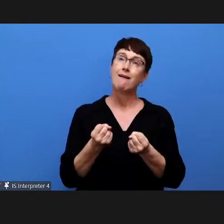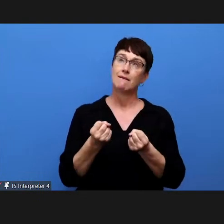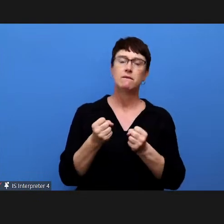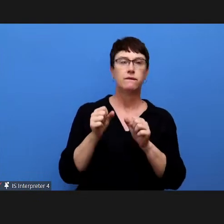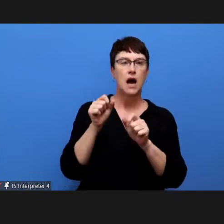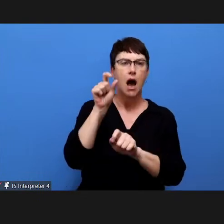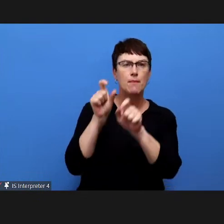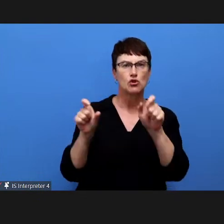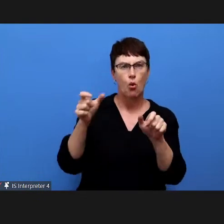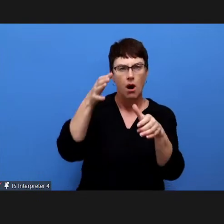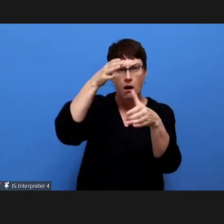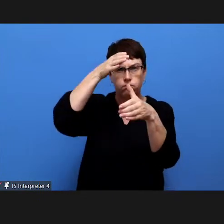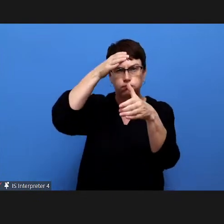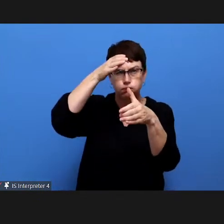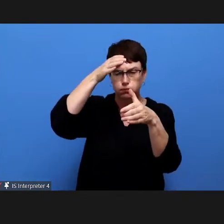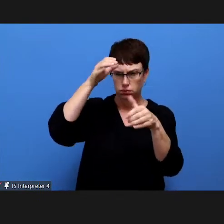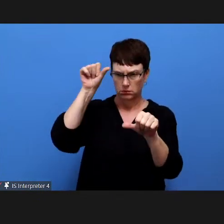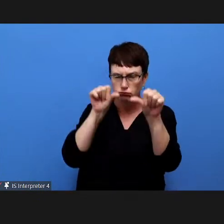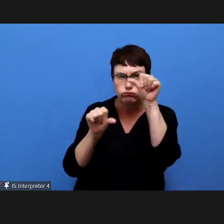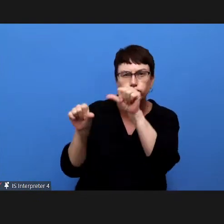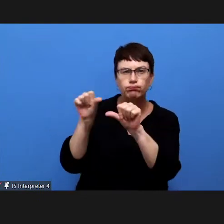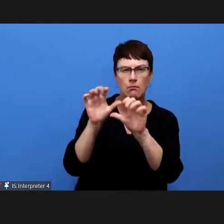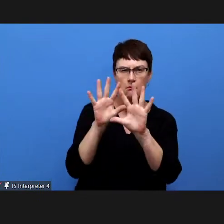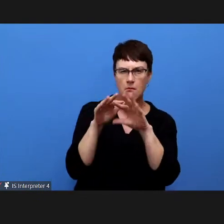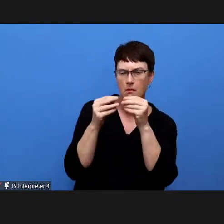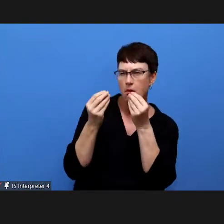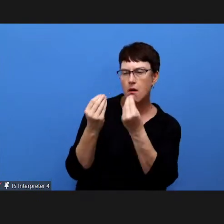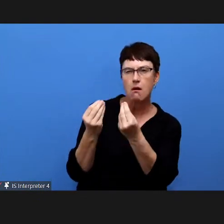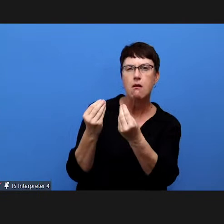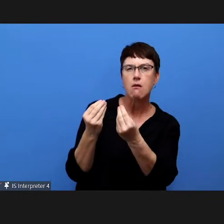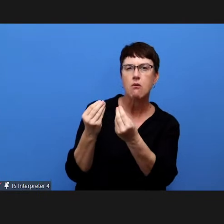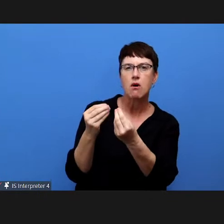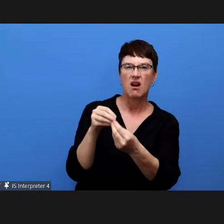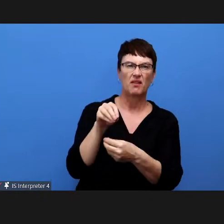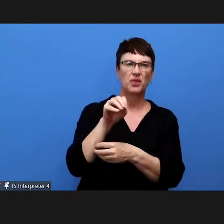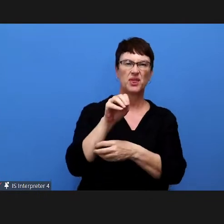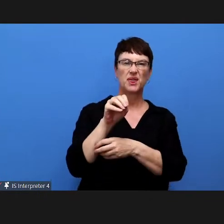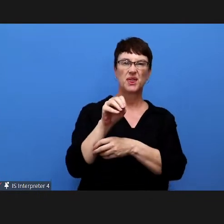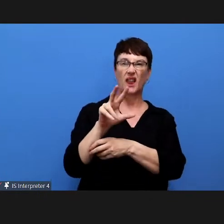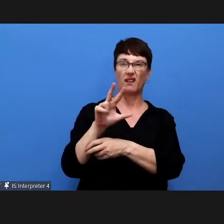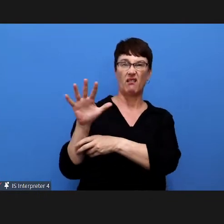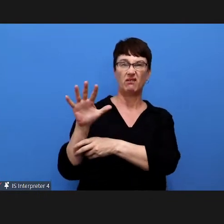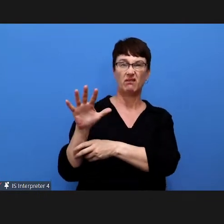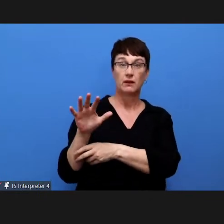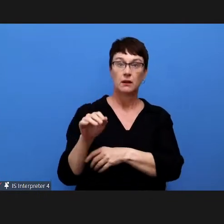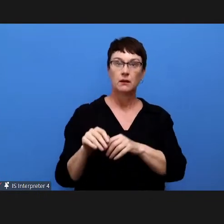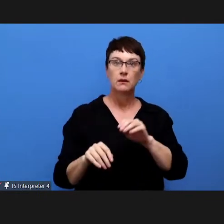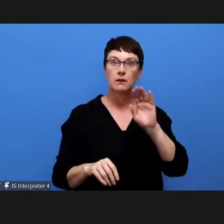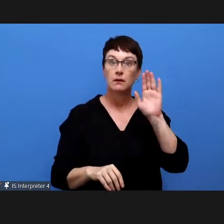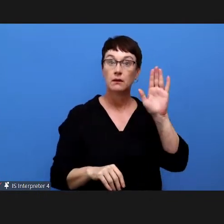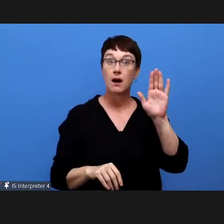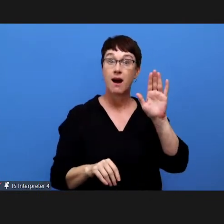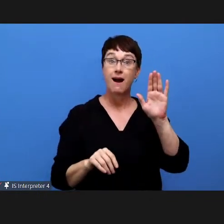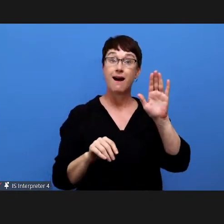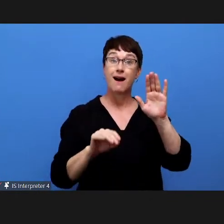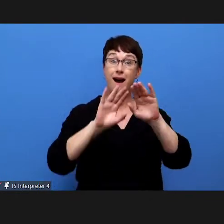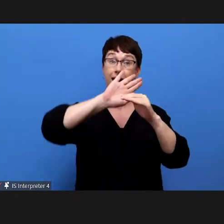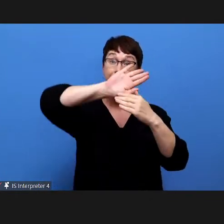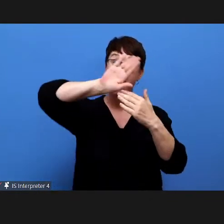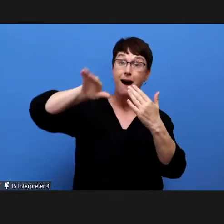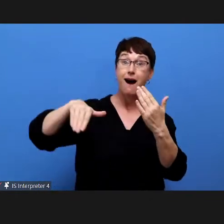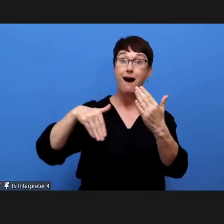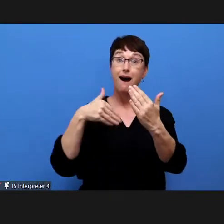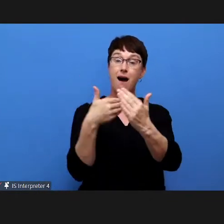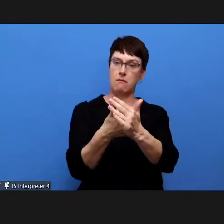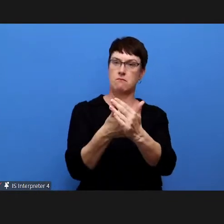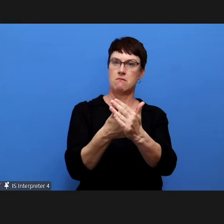than 4,000 in the US. So we need to fill this gap, and we need to.